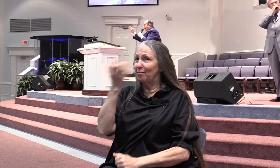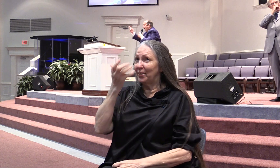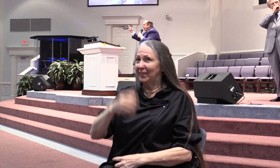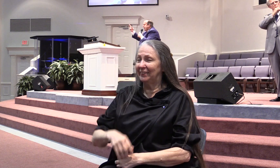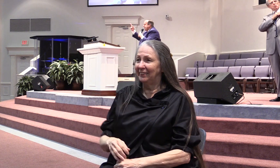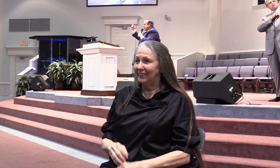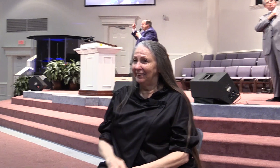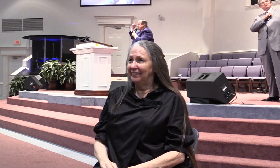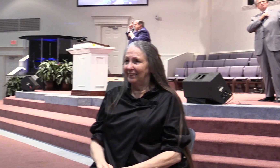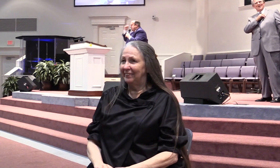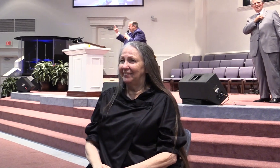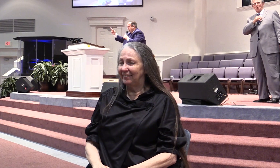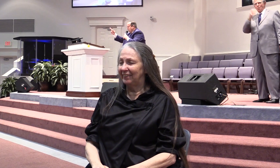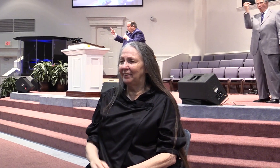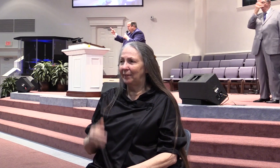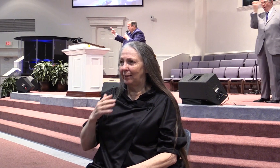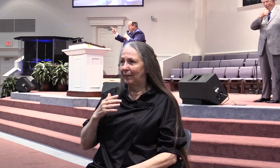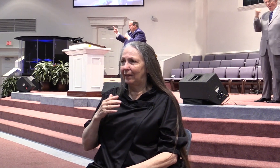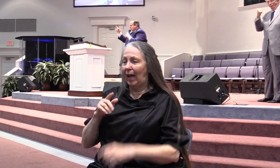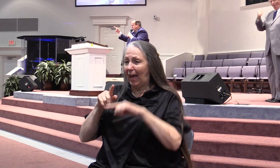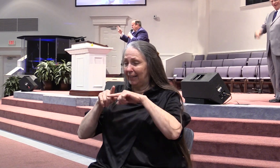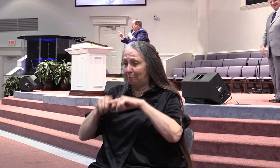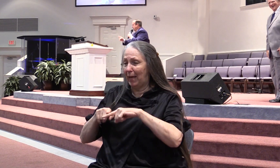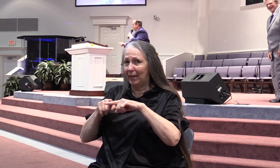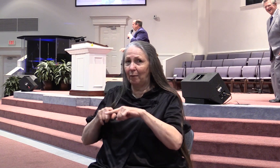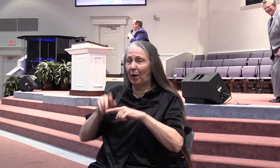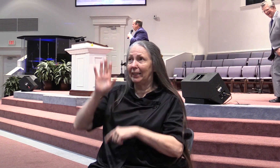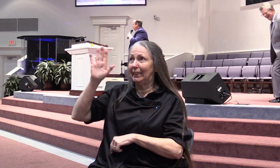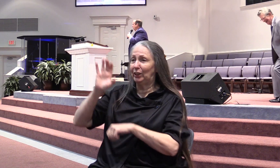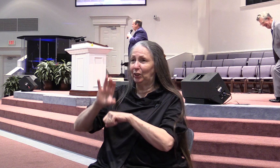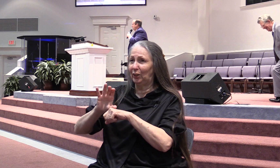Because I depend on the church.